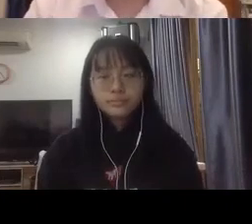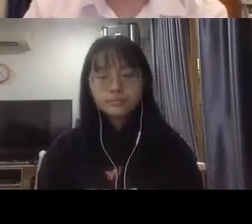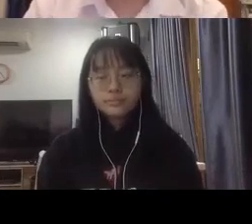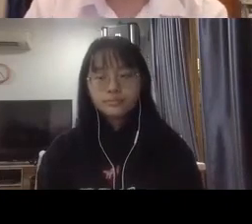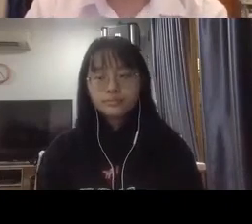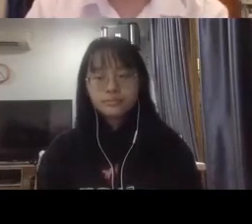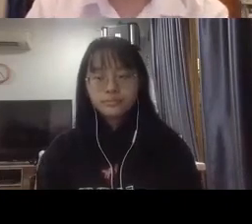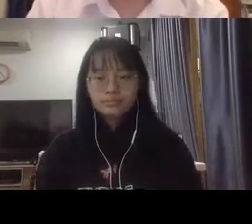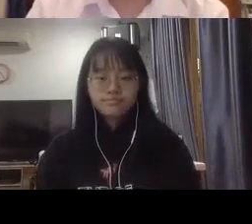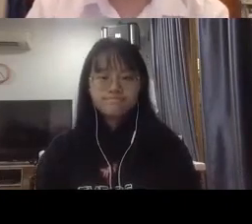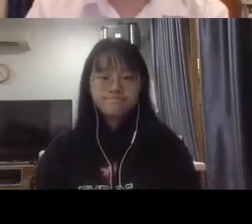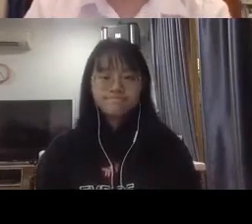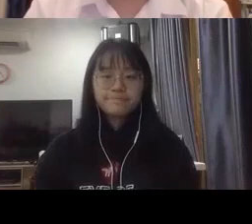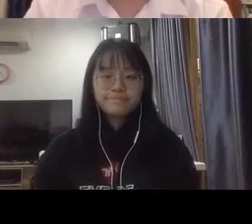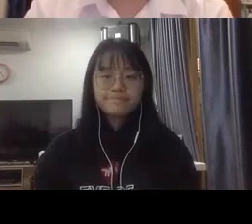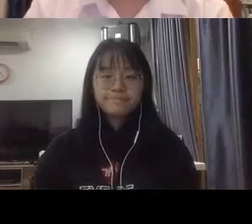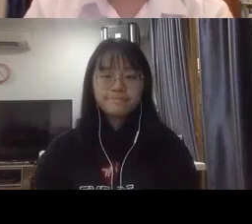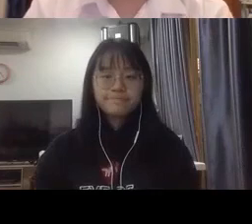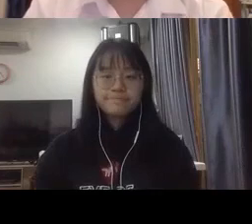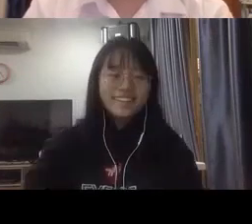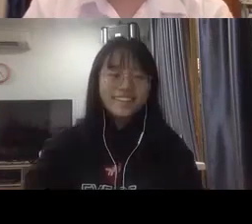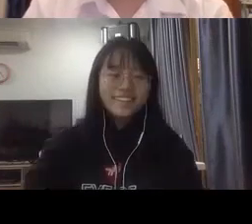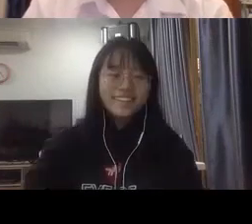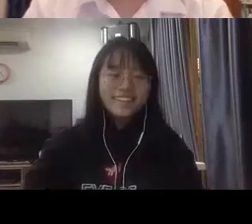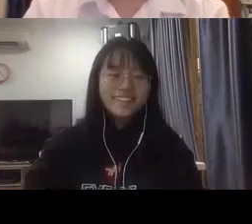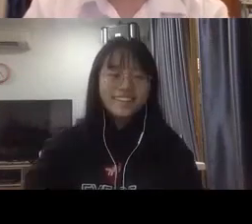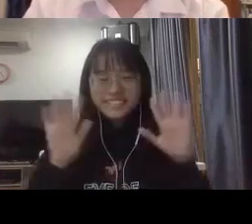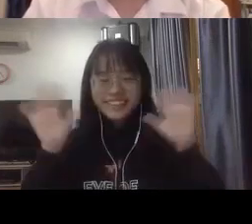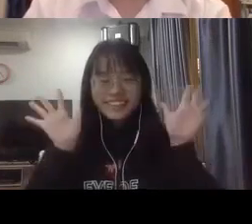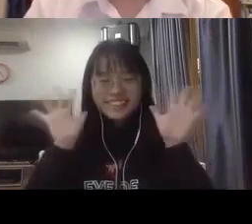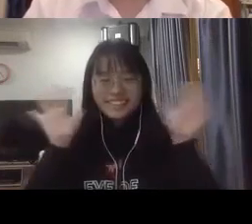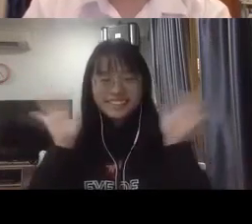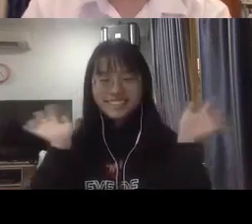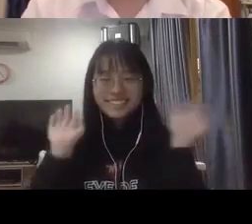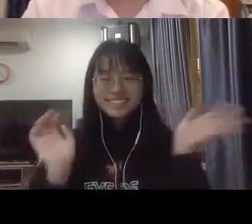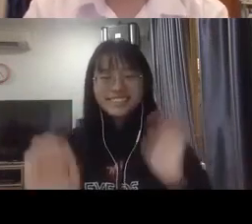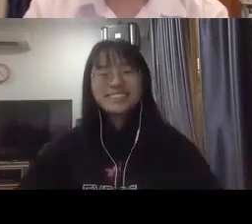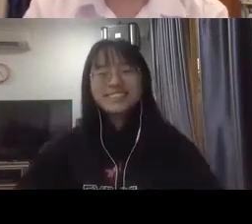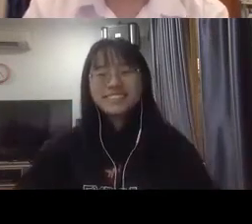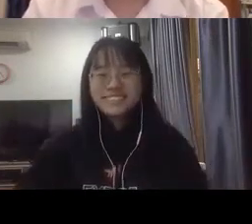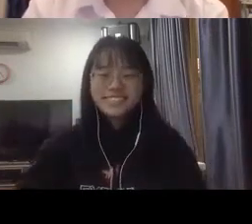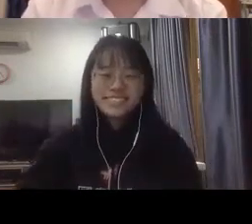Thank you. Thank you. Thank you.